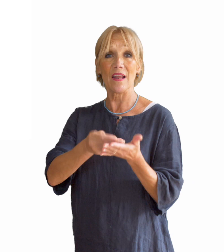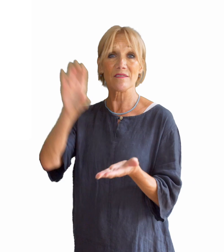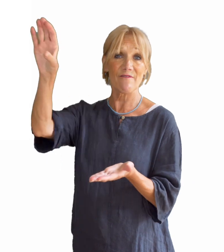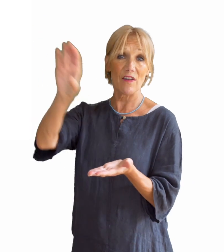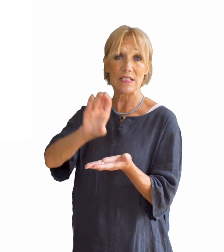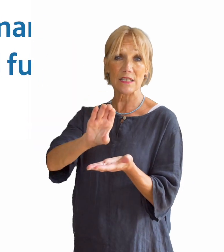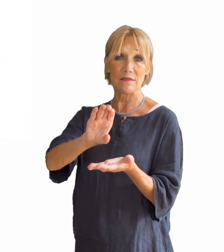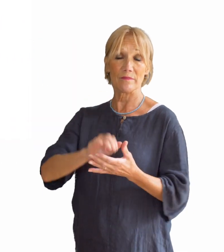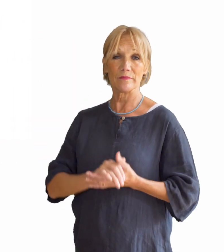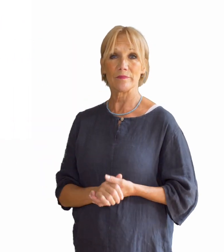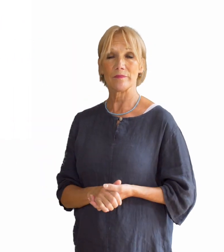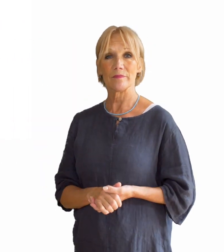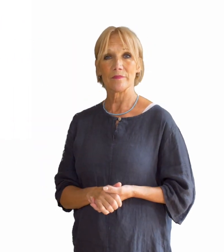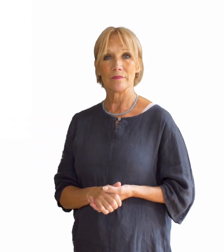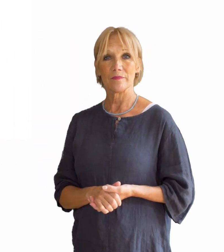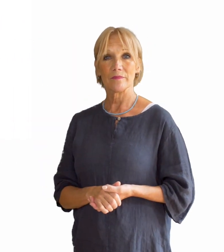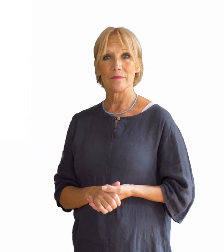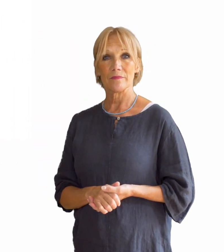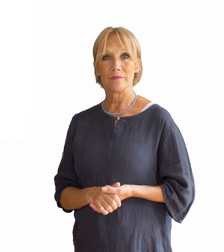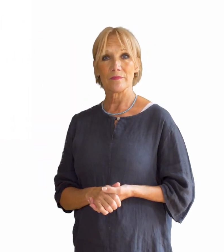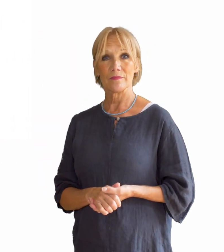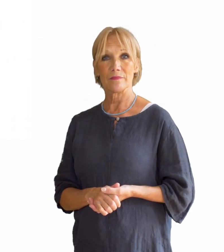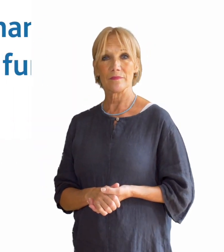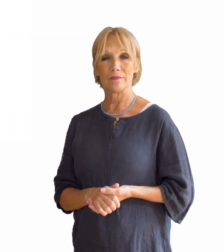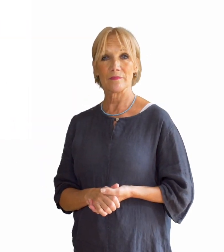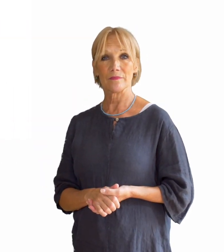Section 7. Finances and funding.